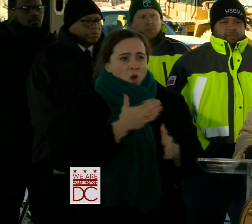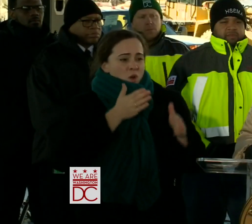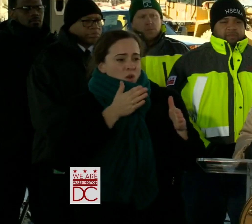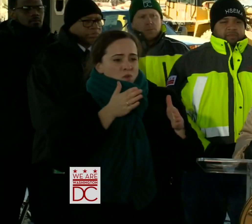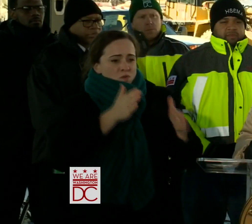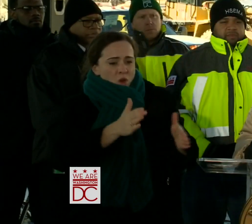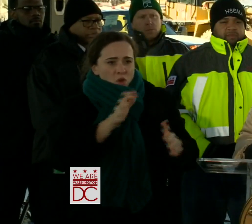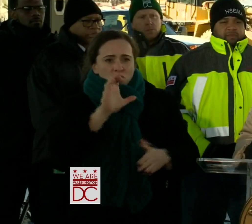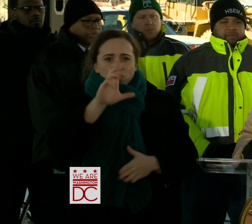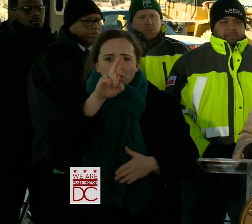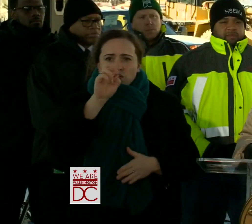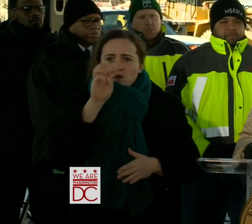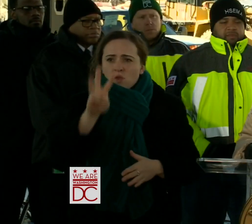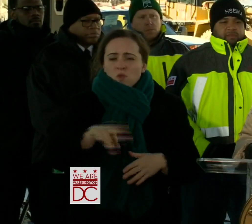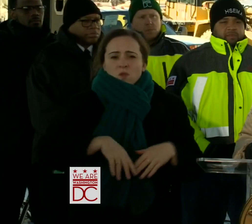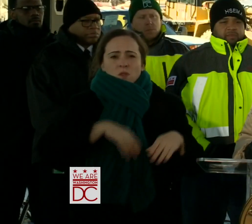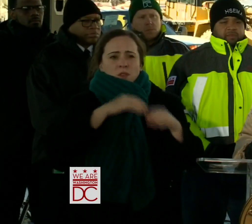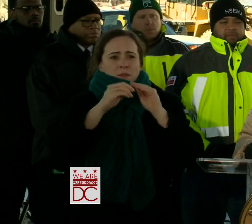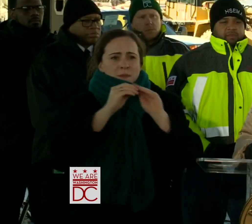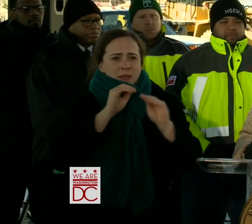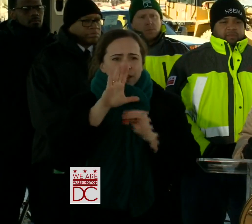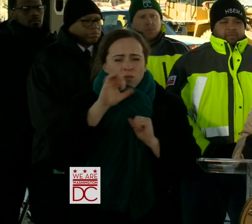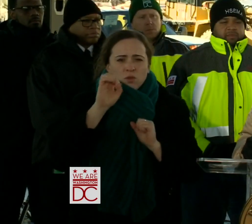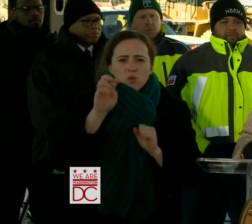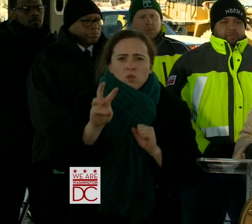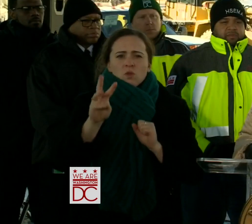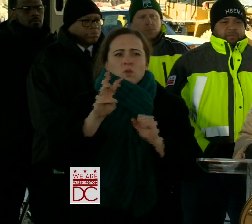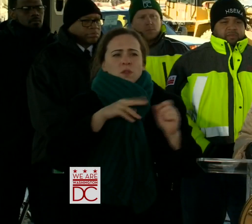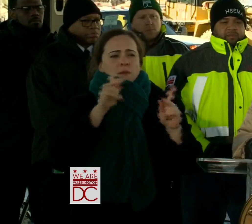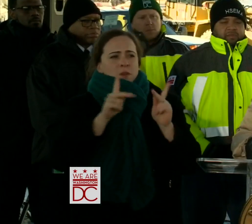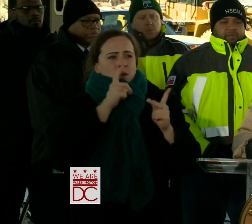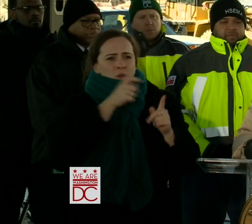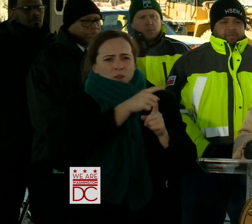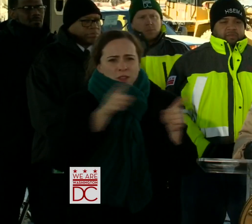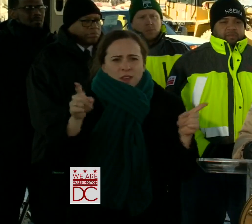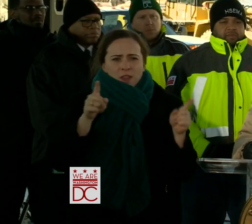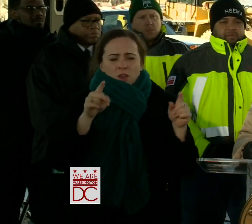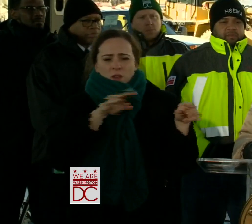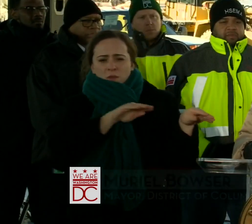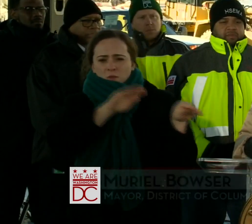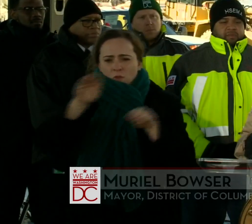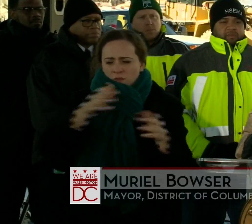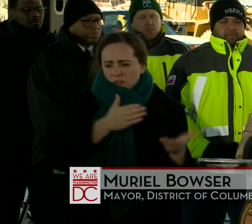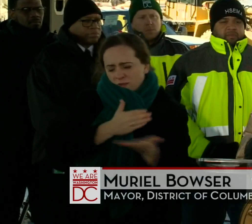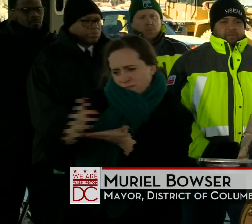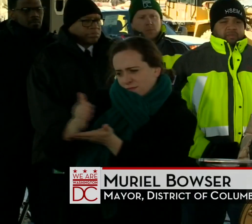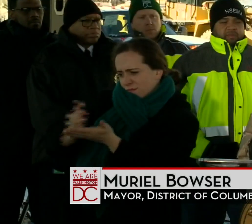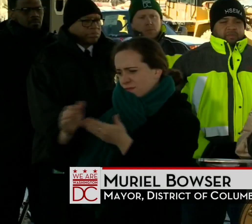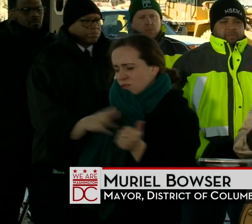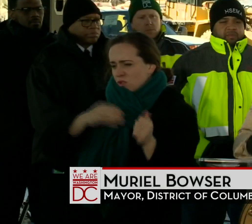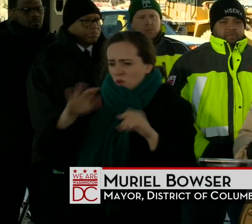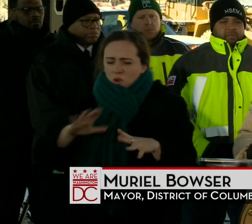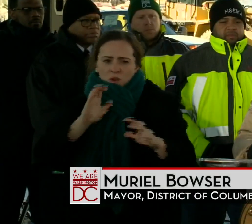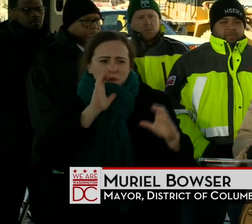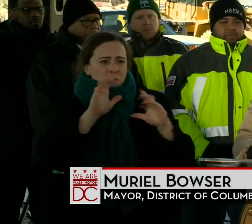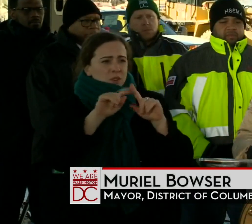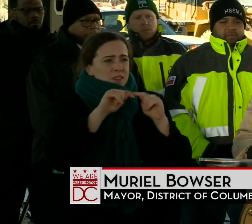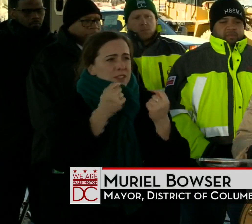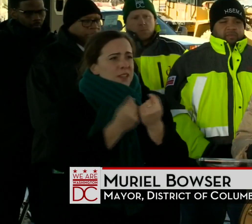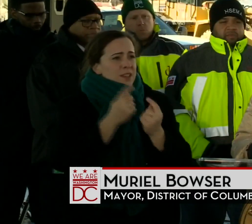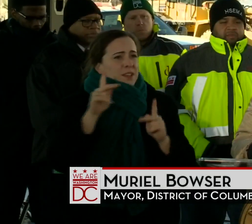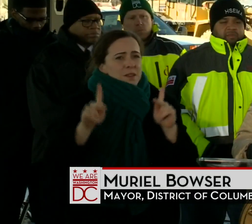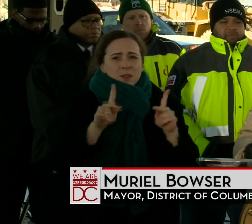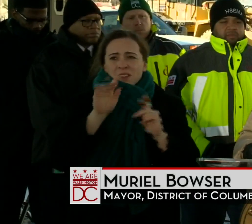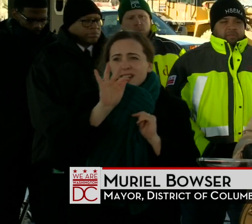crews to our maintenance crews, to people who are out there moving snow, to our communications team, to people at